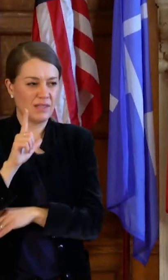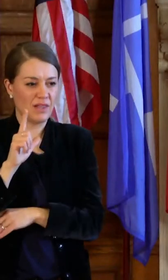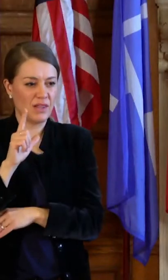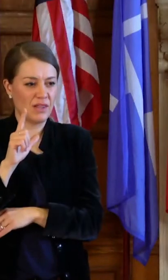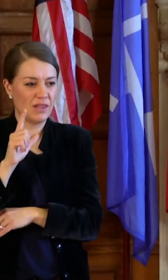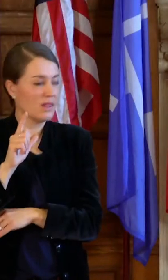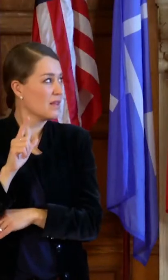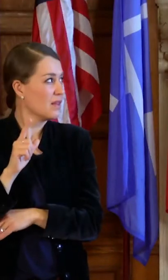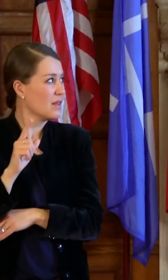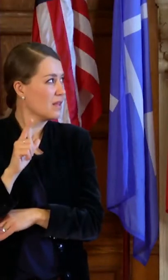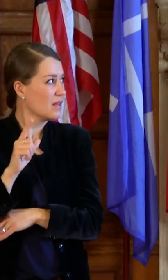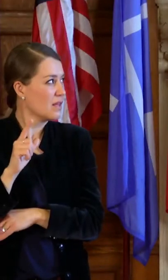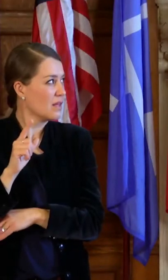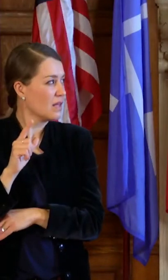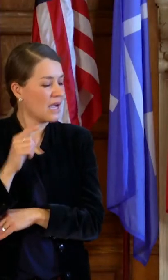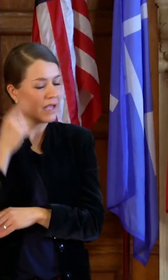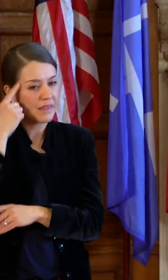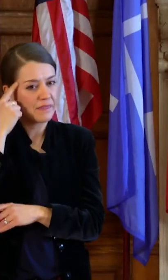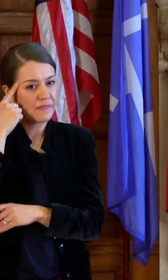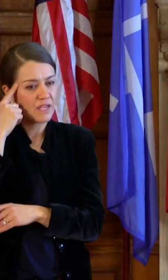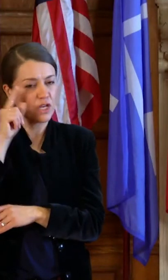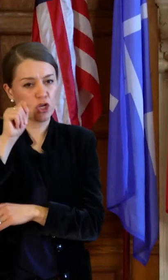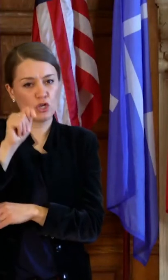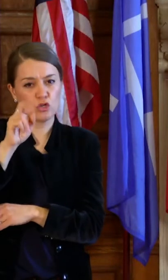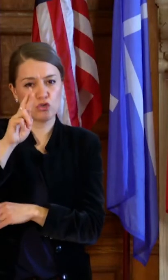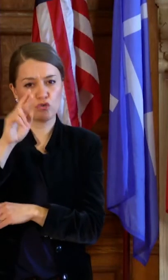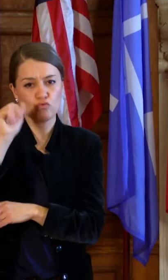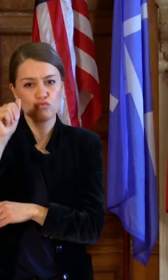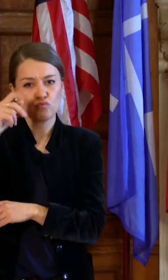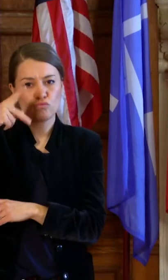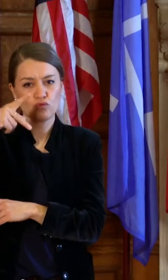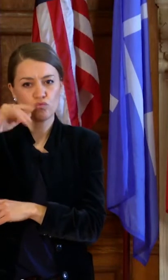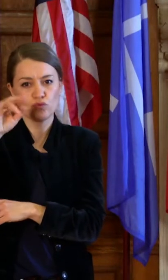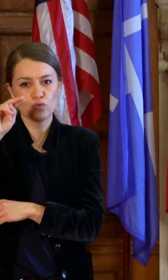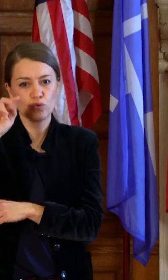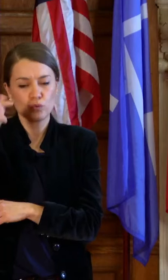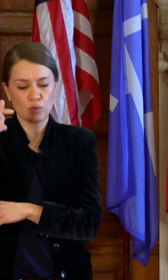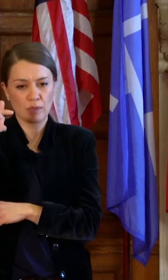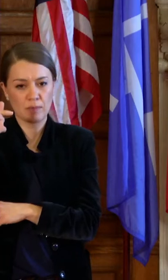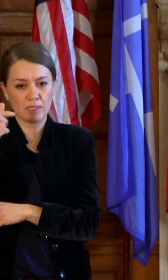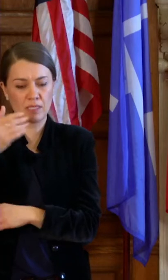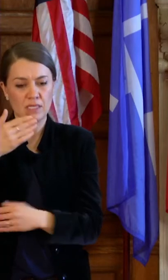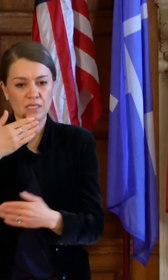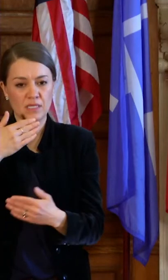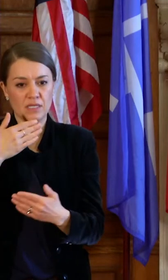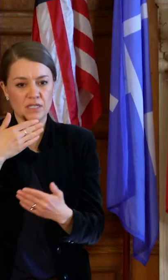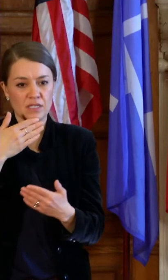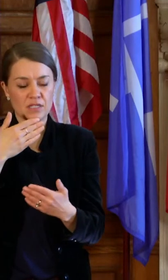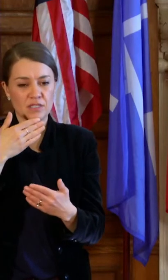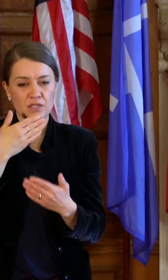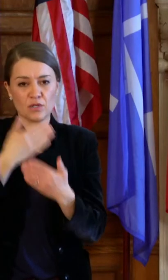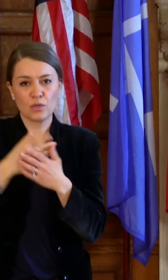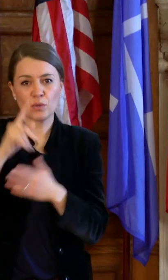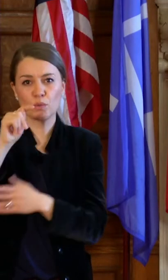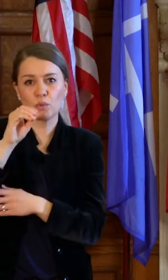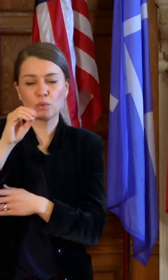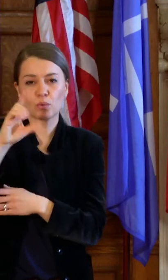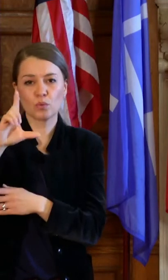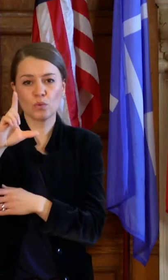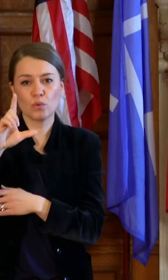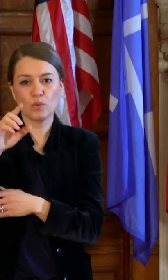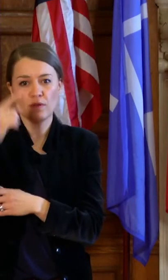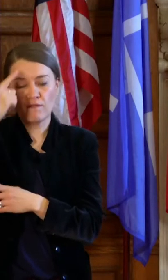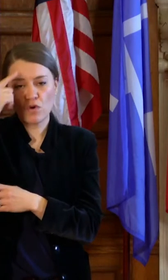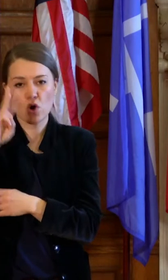think trapping is a very effective tool in wildlife management and predator control. I